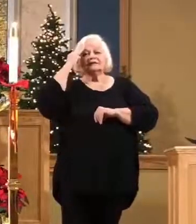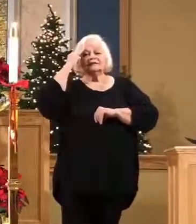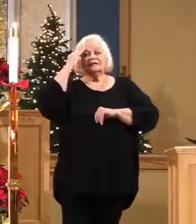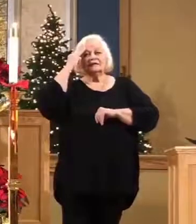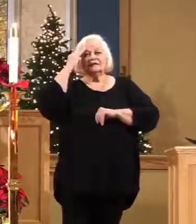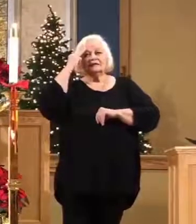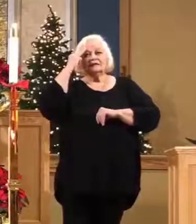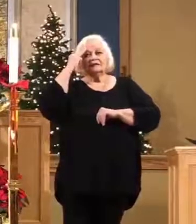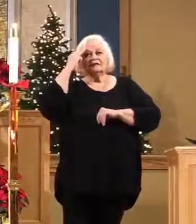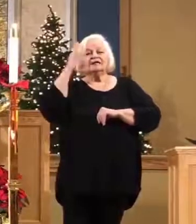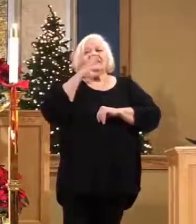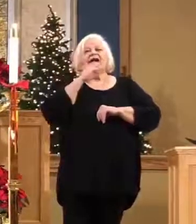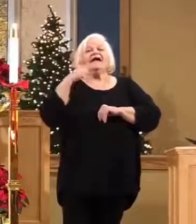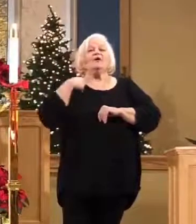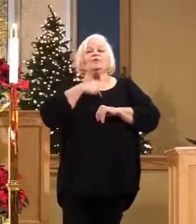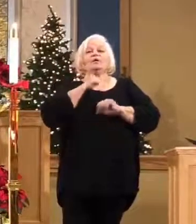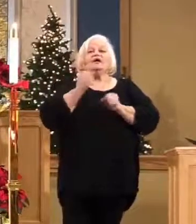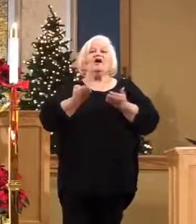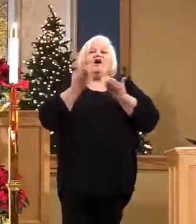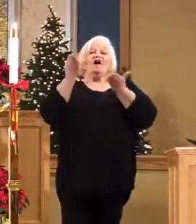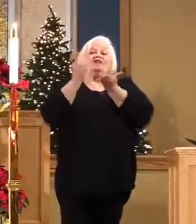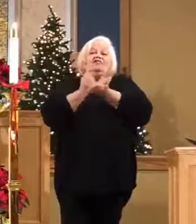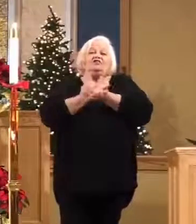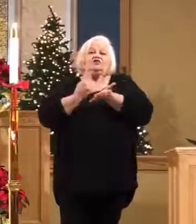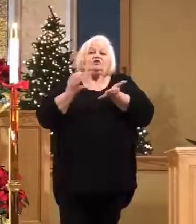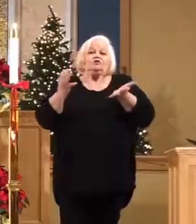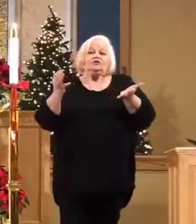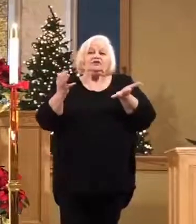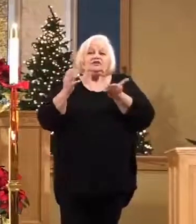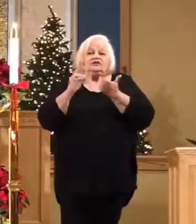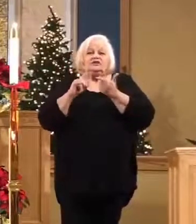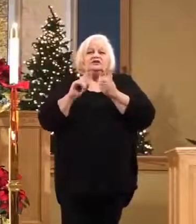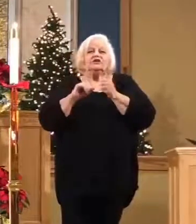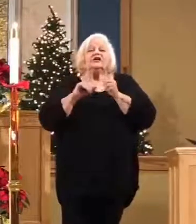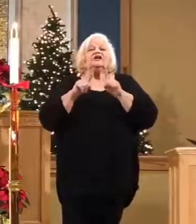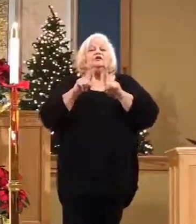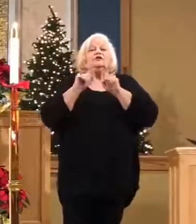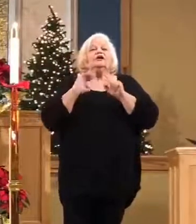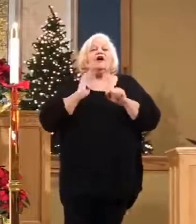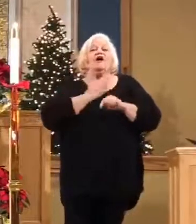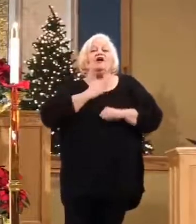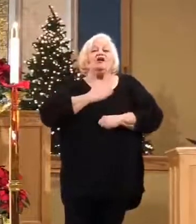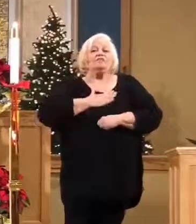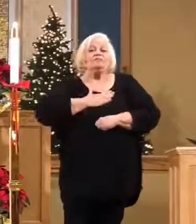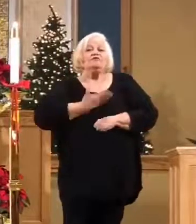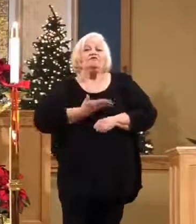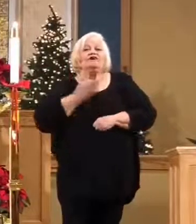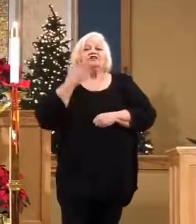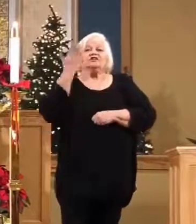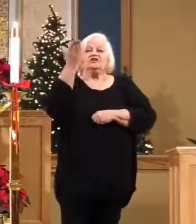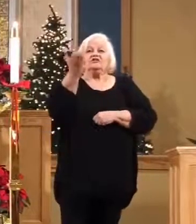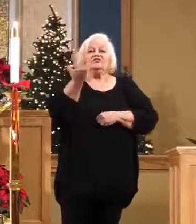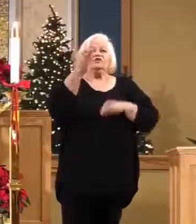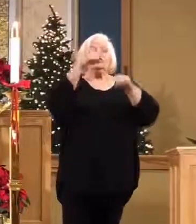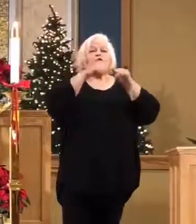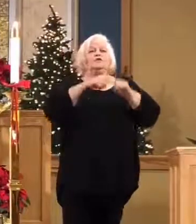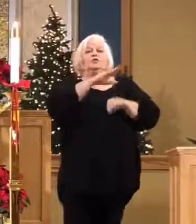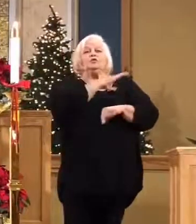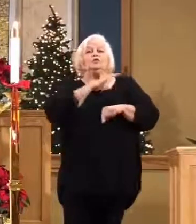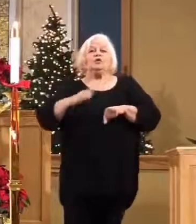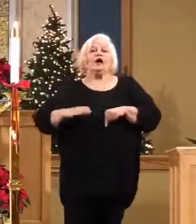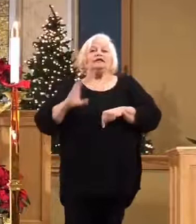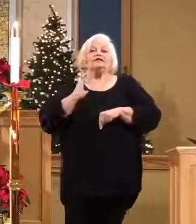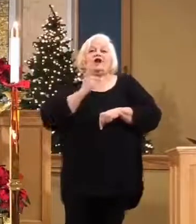that our true treasure may ever consist in our confession of you, through Christ